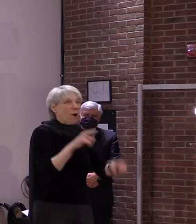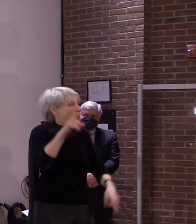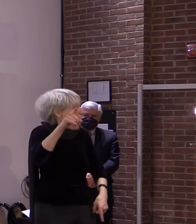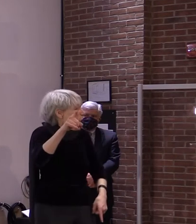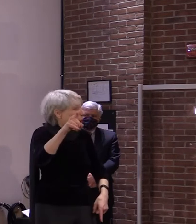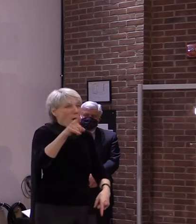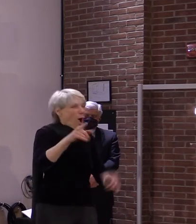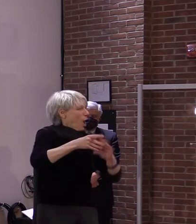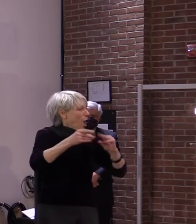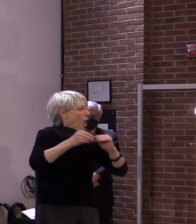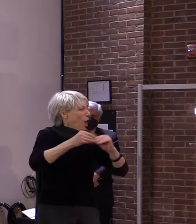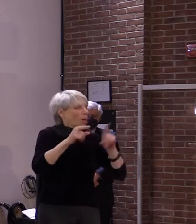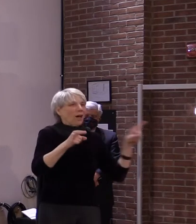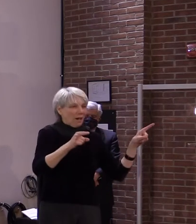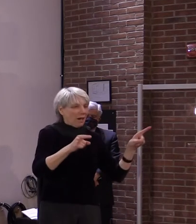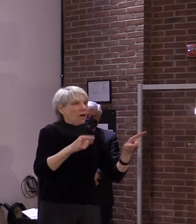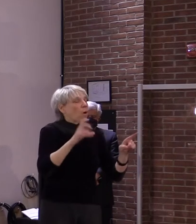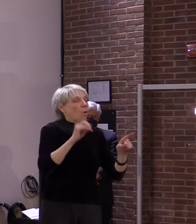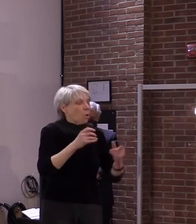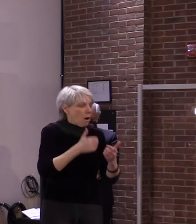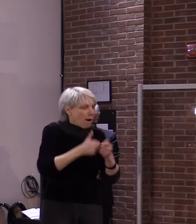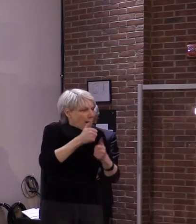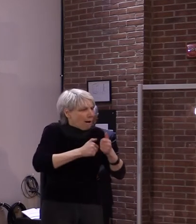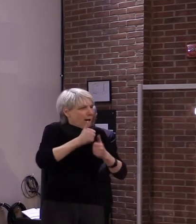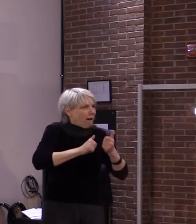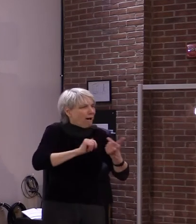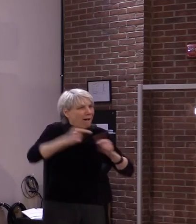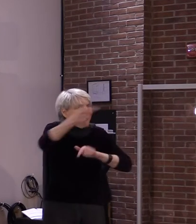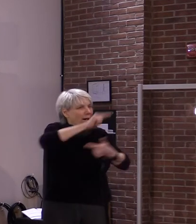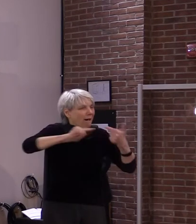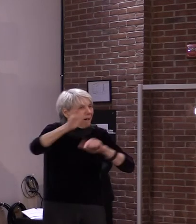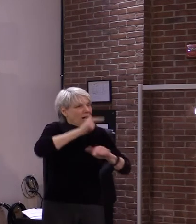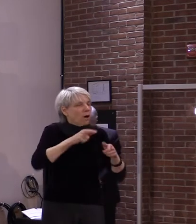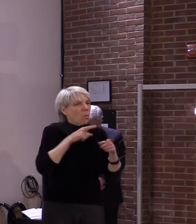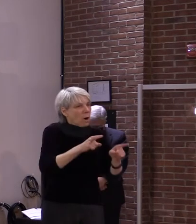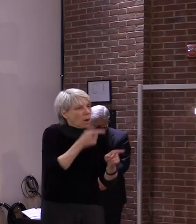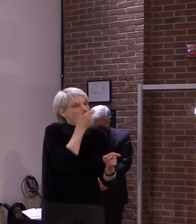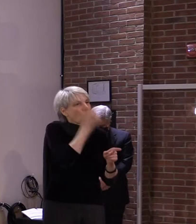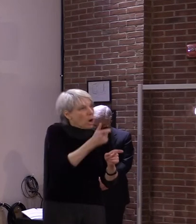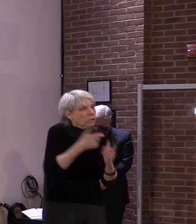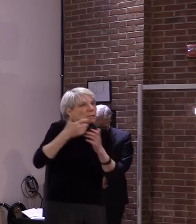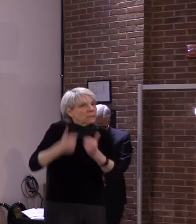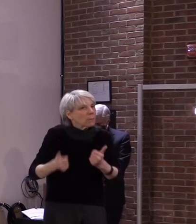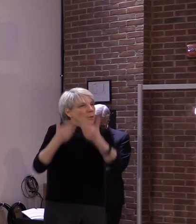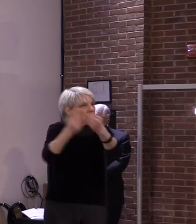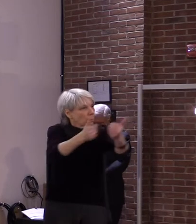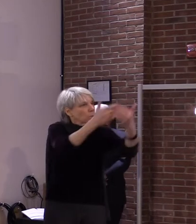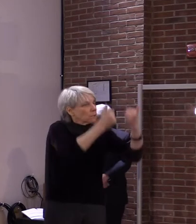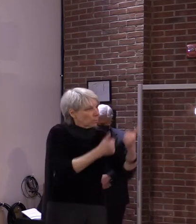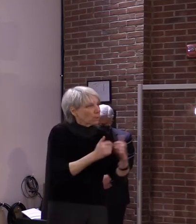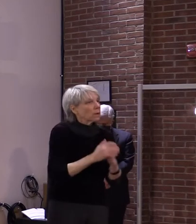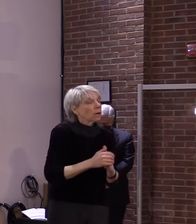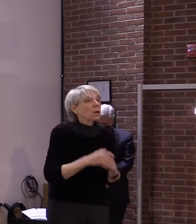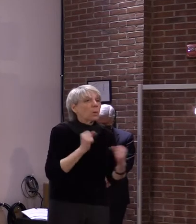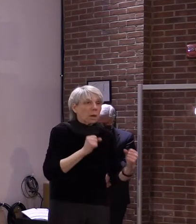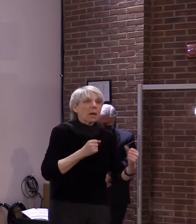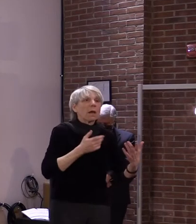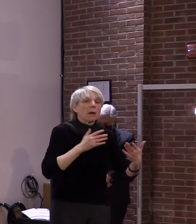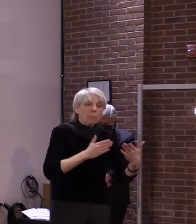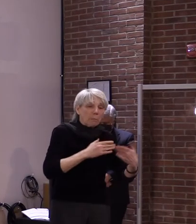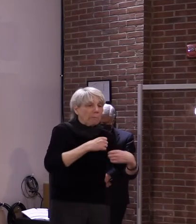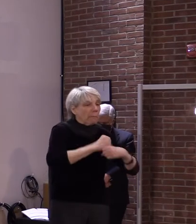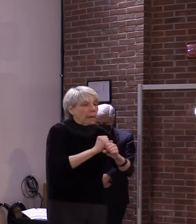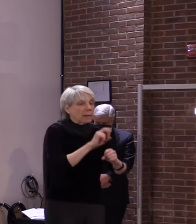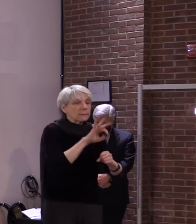commentary you can make your own special game day apps and snacks with people you live with or order take out